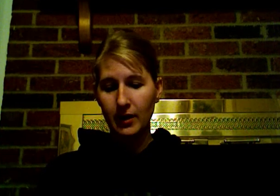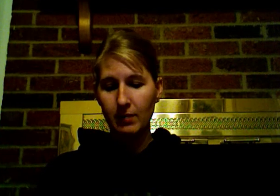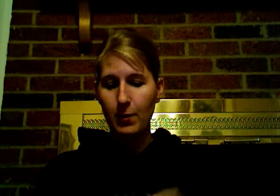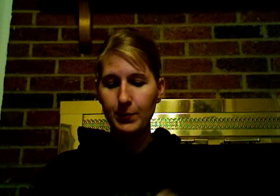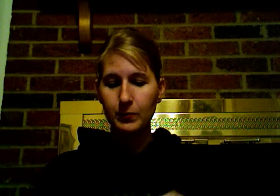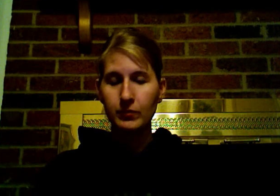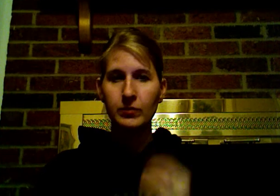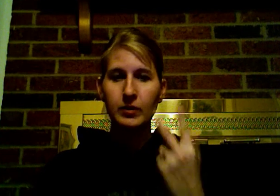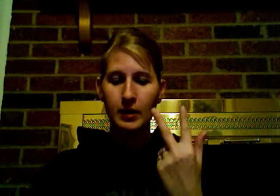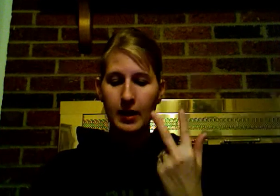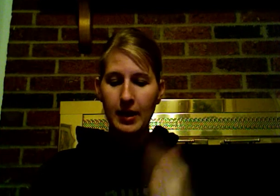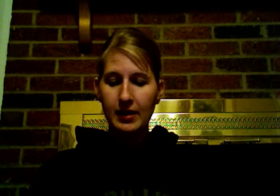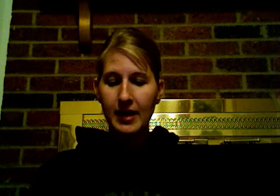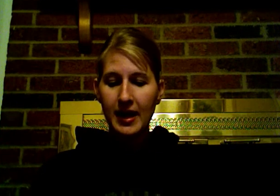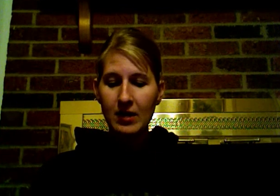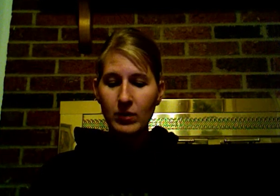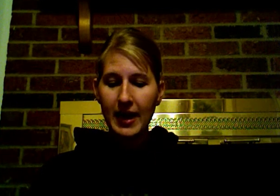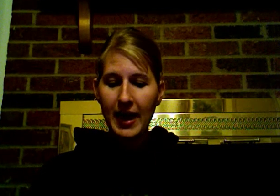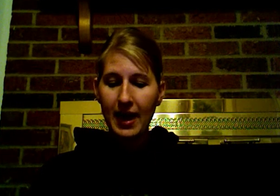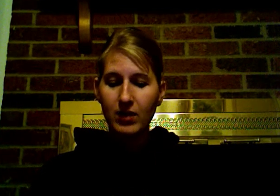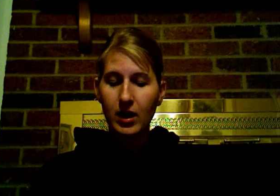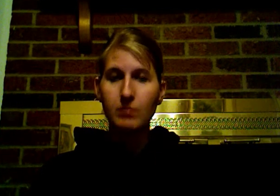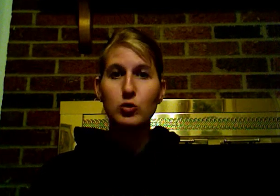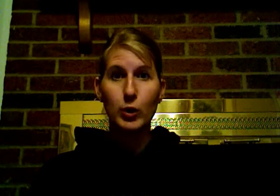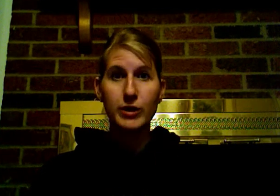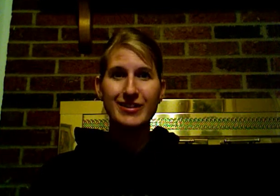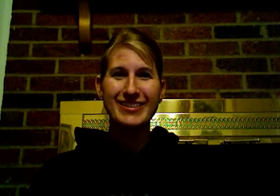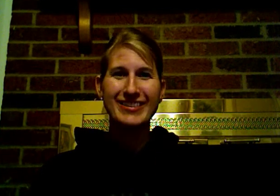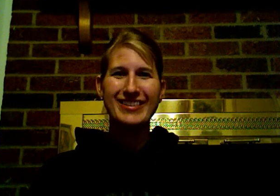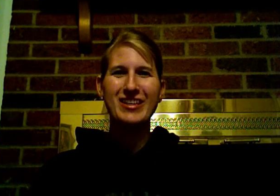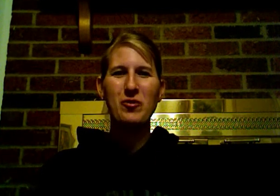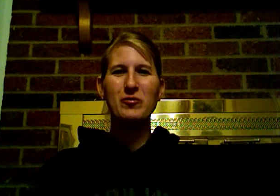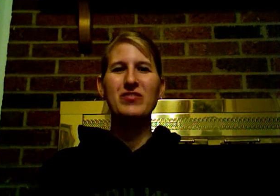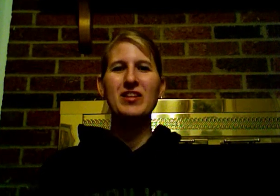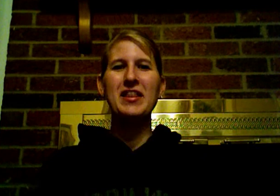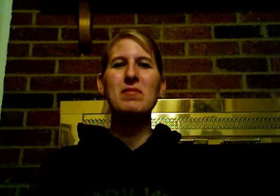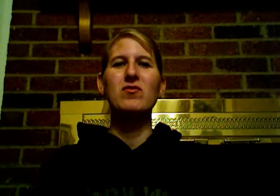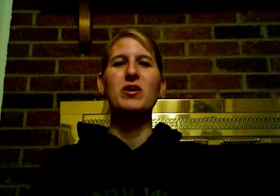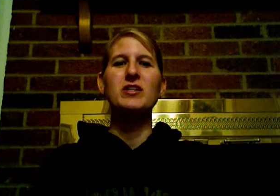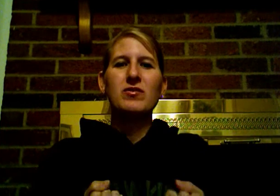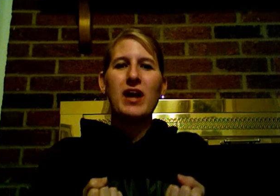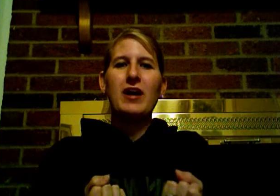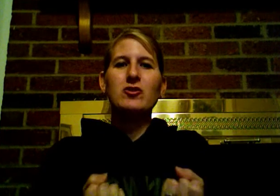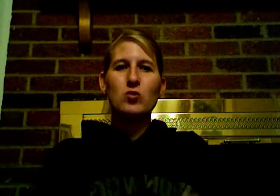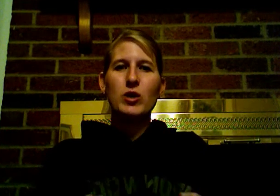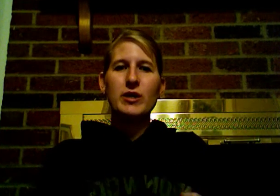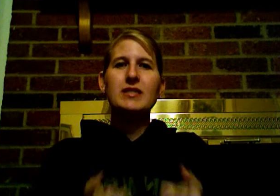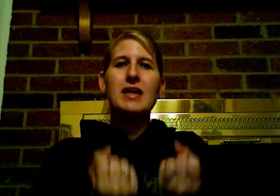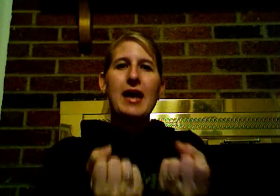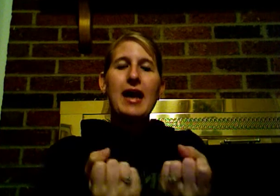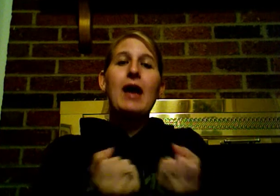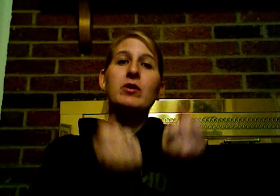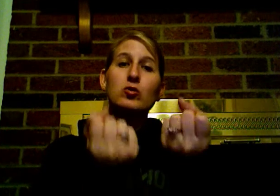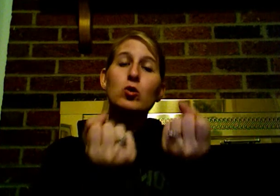about. Then we have drawers. So we've done that before. So we've got our drawers. And with